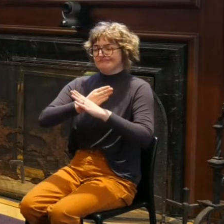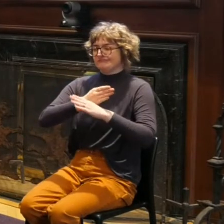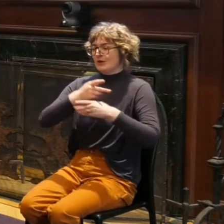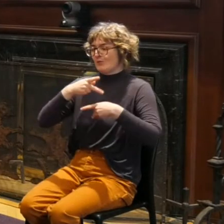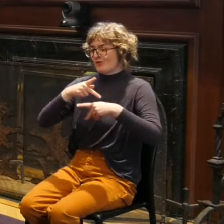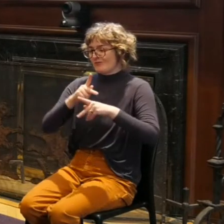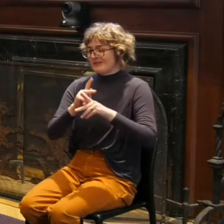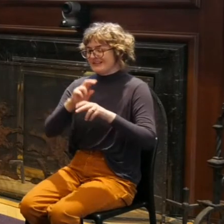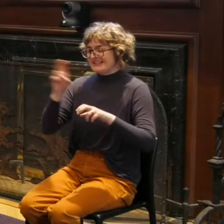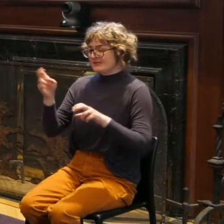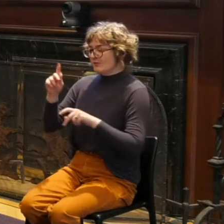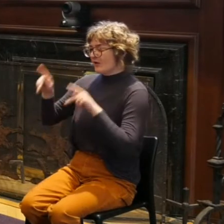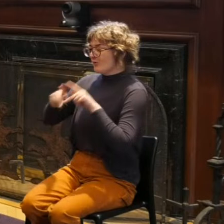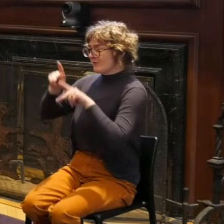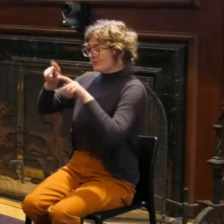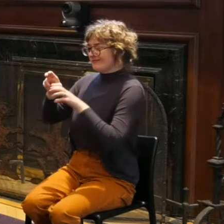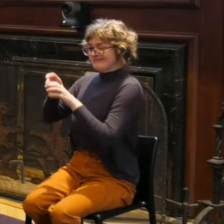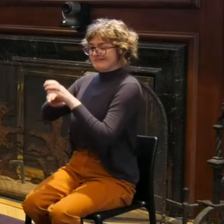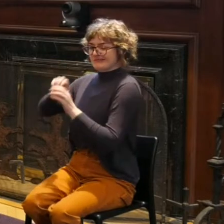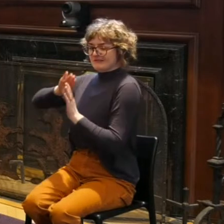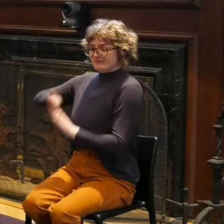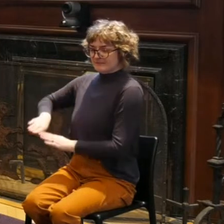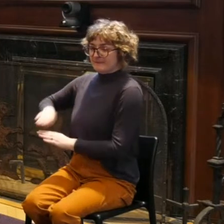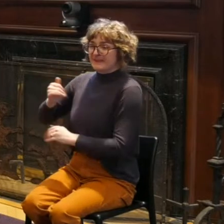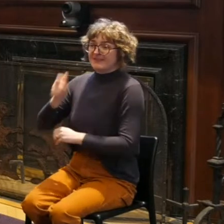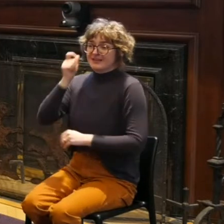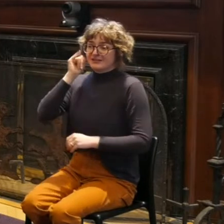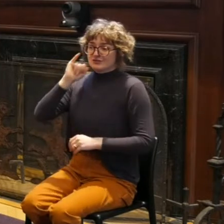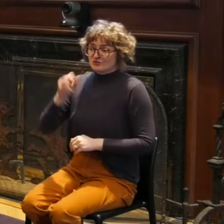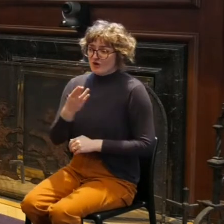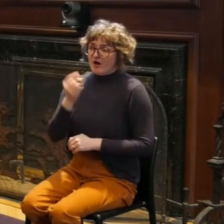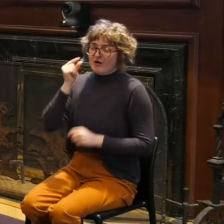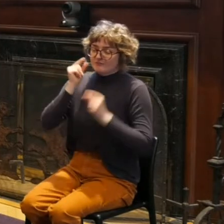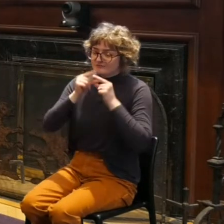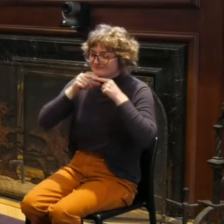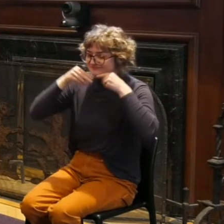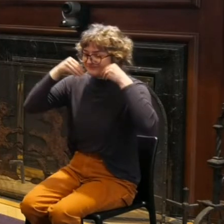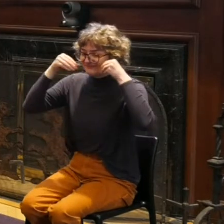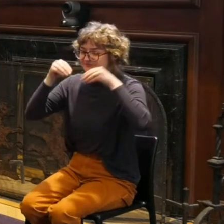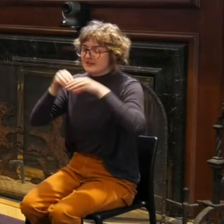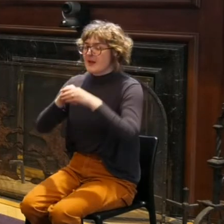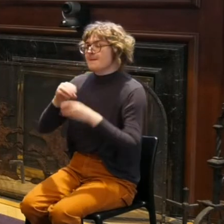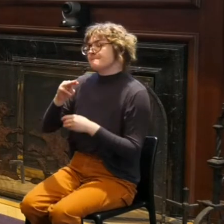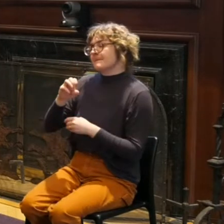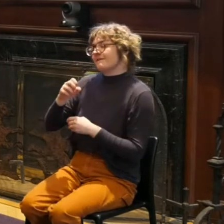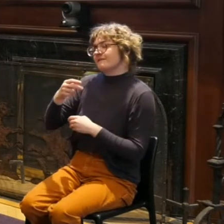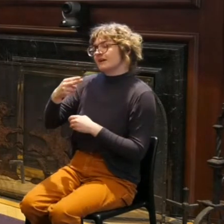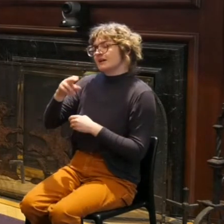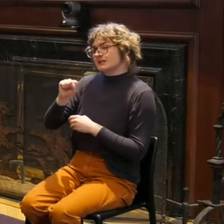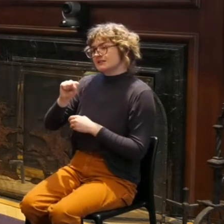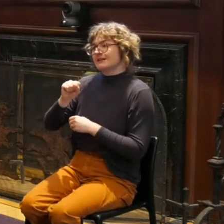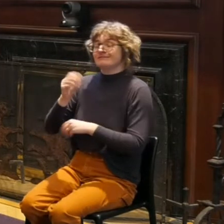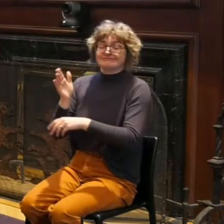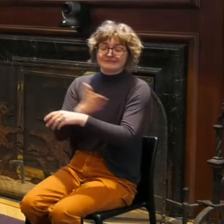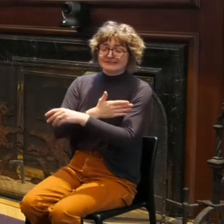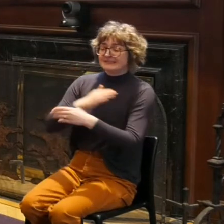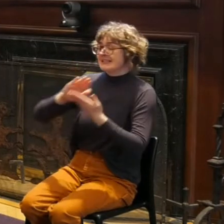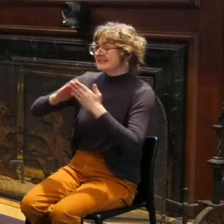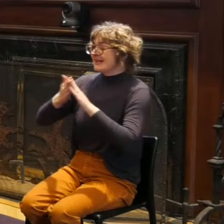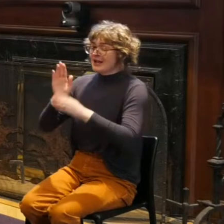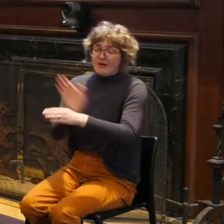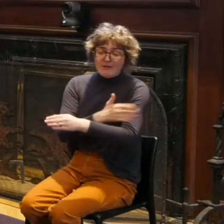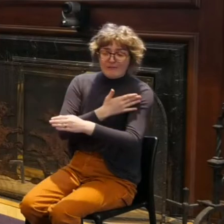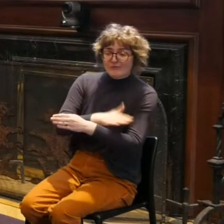where the humans sit. This jaw especially grins in Memphis, a city of music, whose